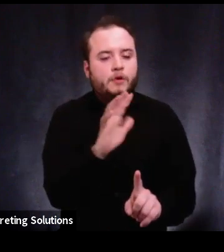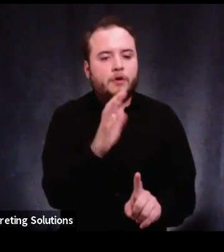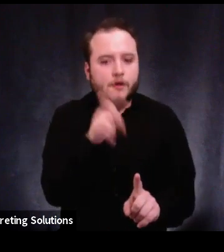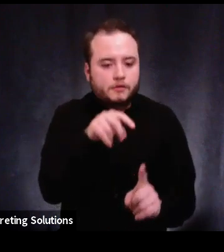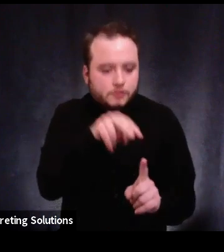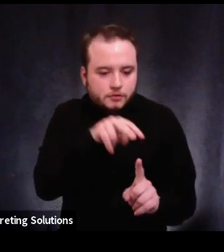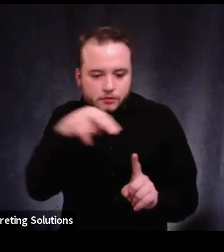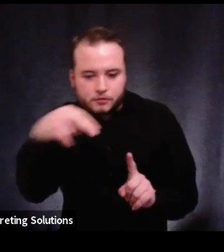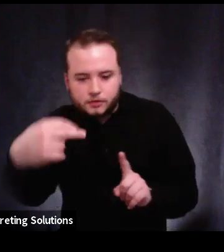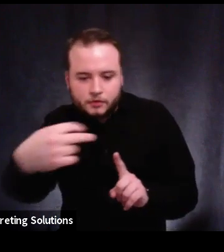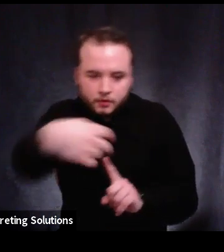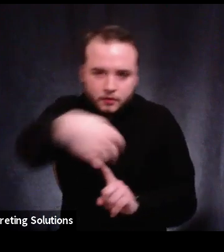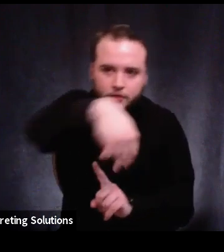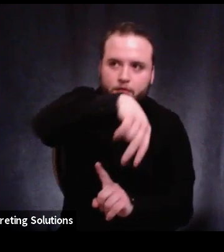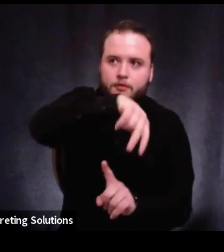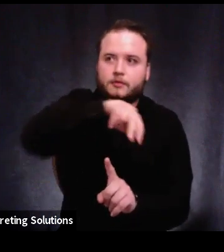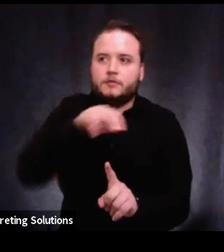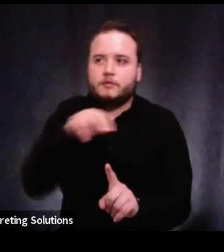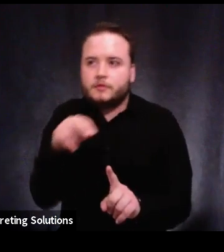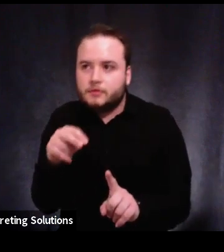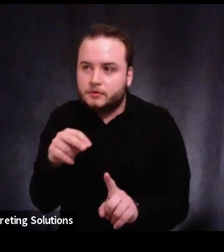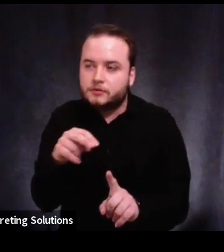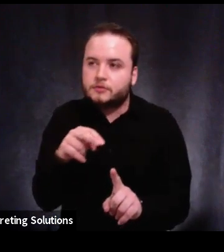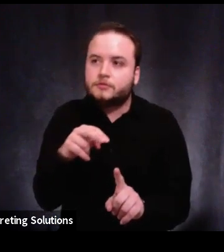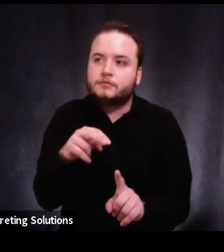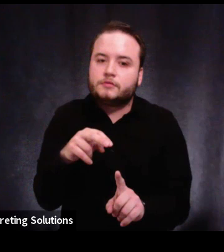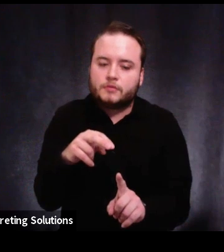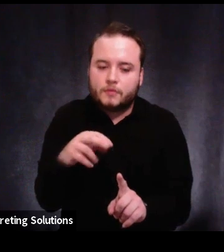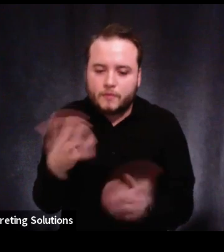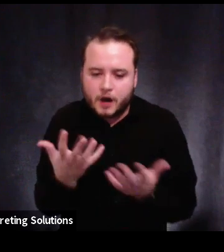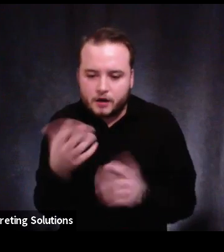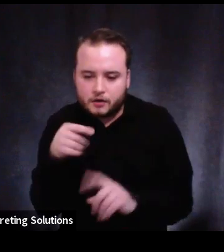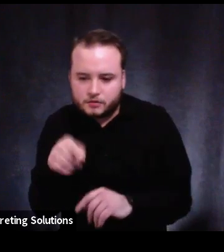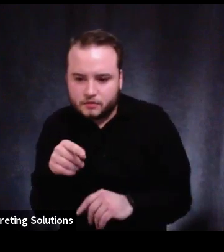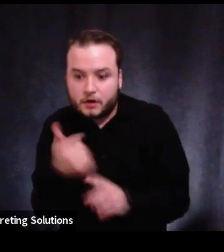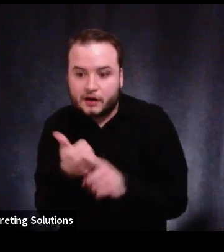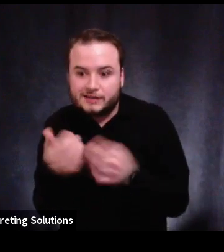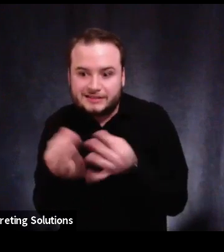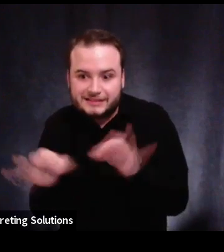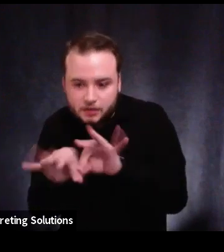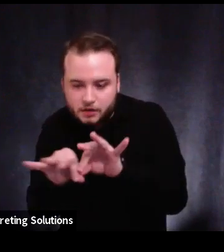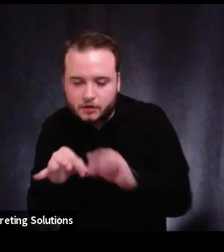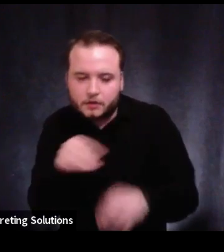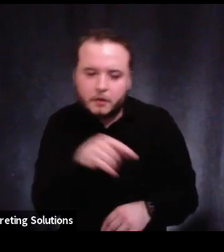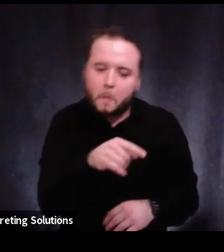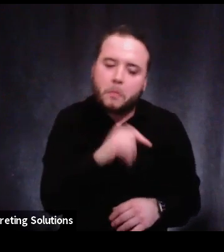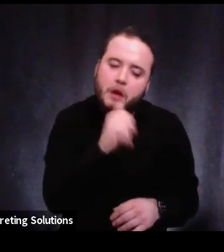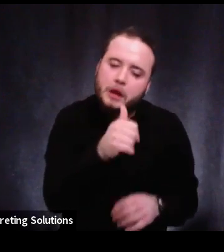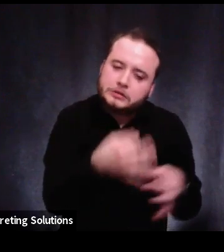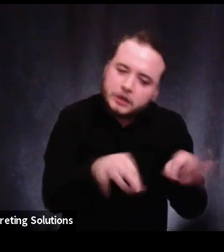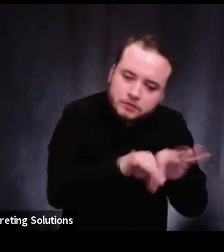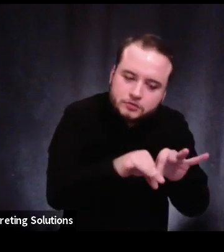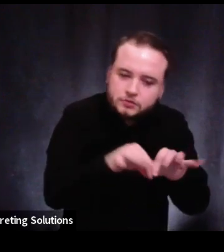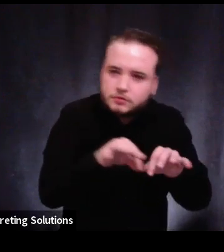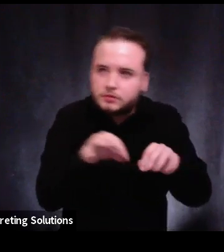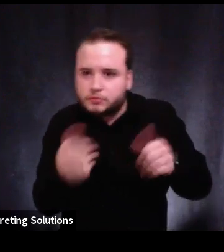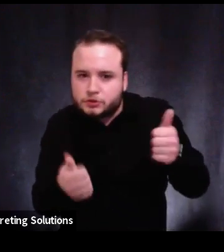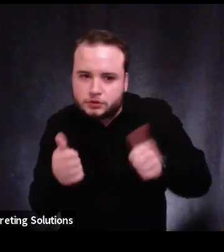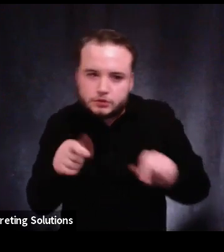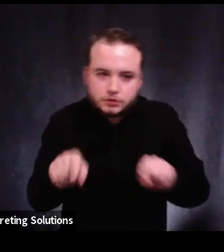not essential or less essential from a health, life, and safety perspective, what are those, again, those